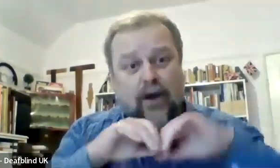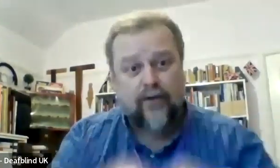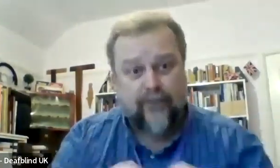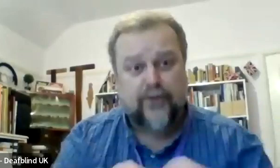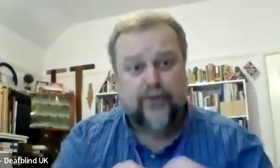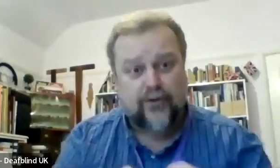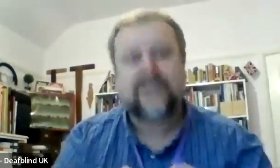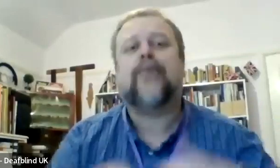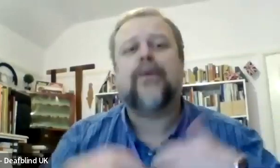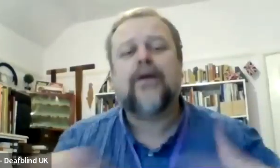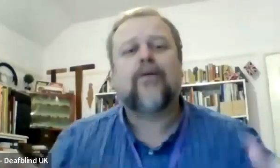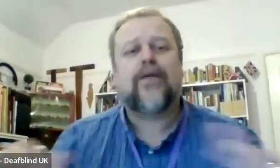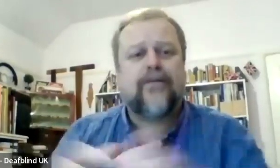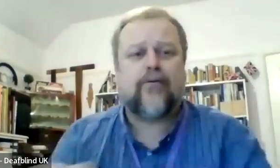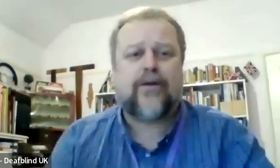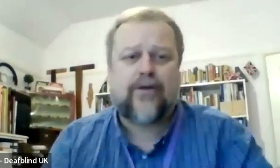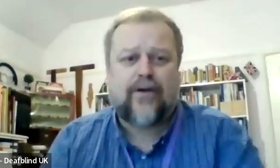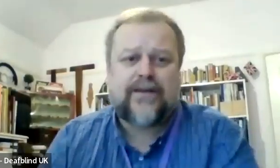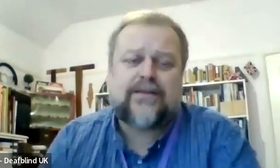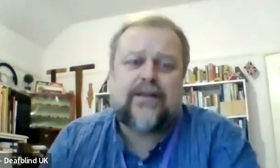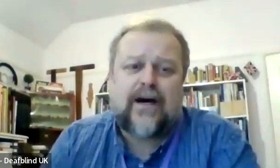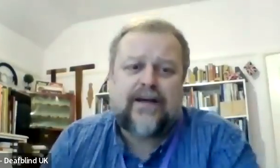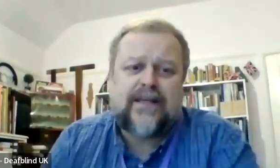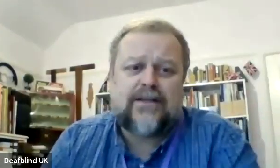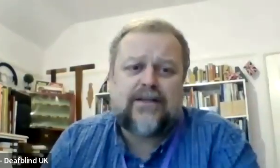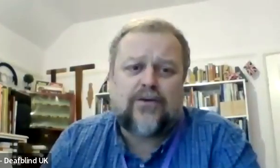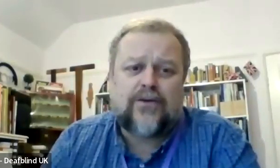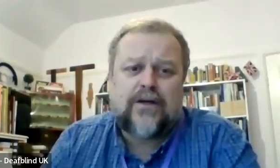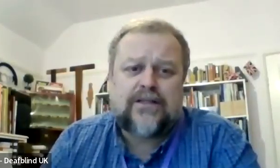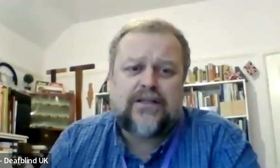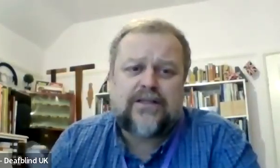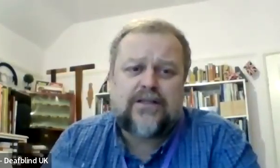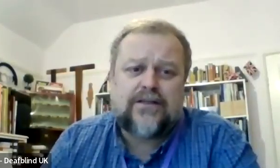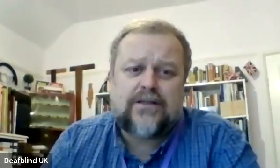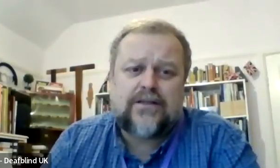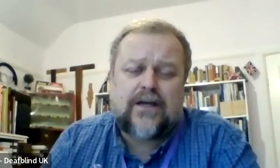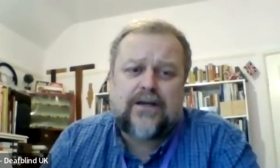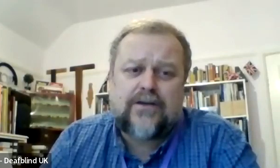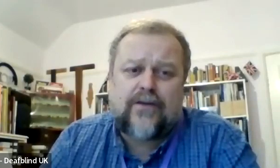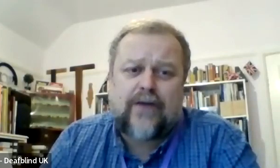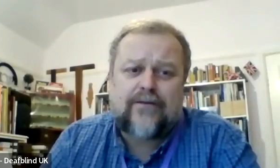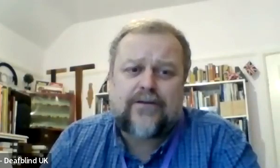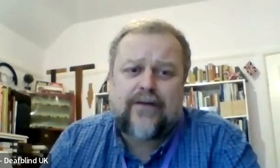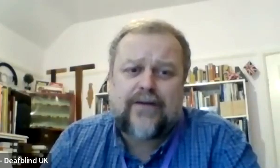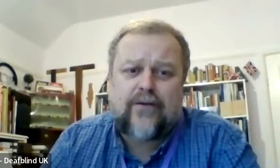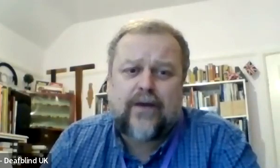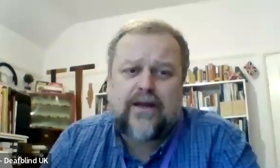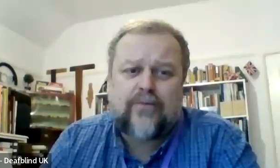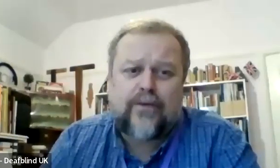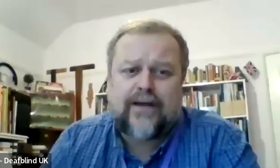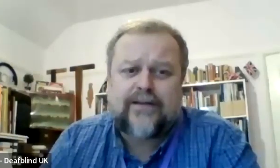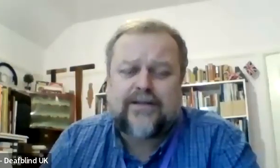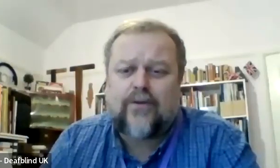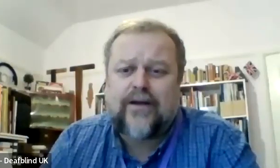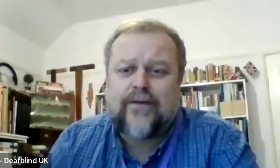somebody's front doorstep, whether or not there's ideas or suggestions doing the rounds around how we can